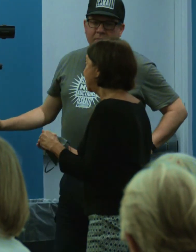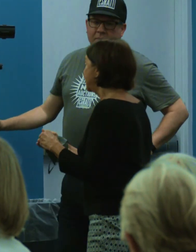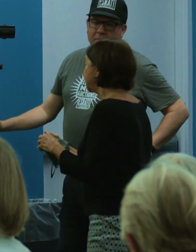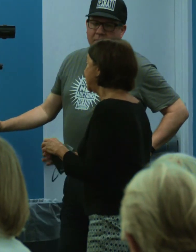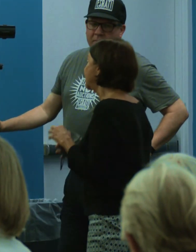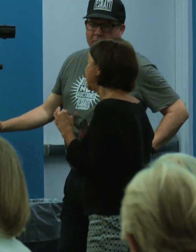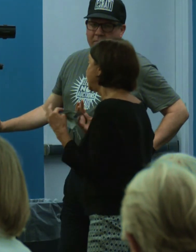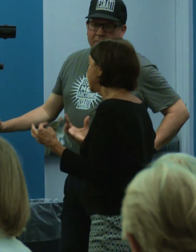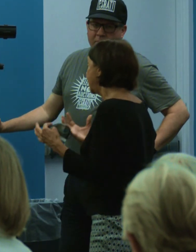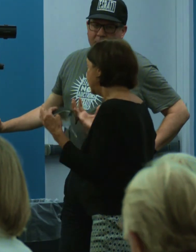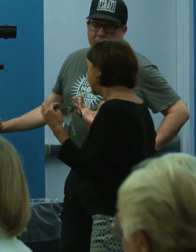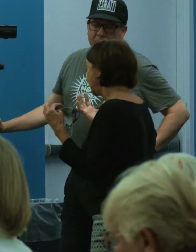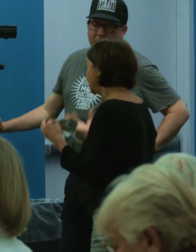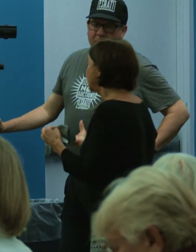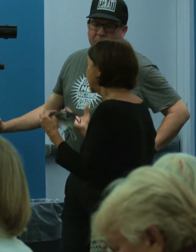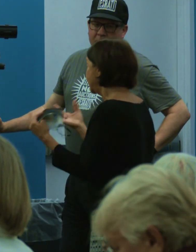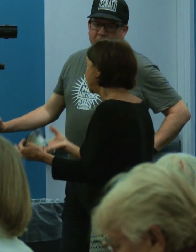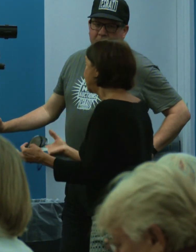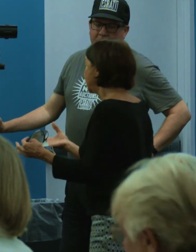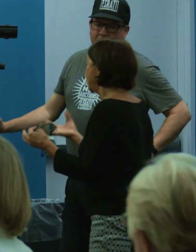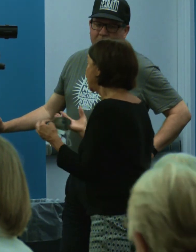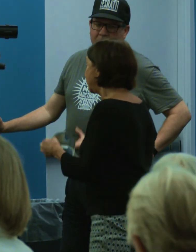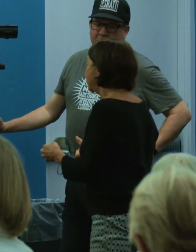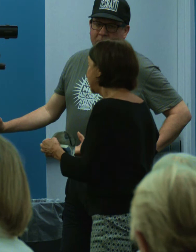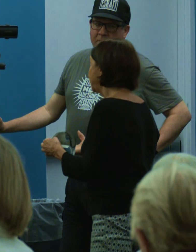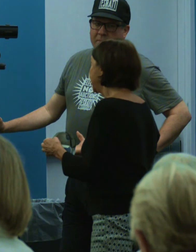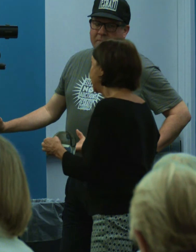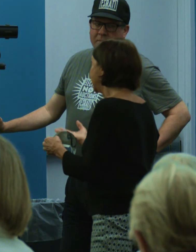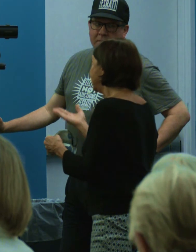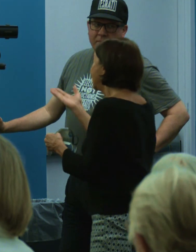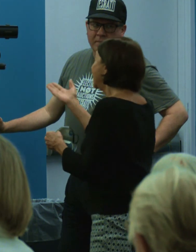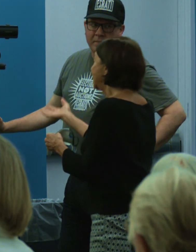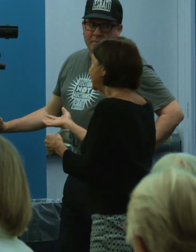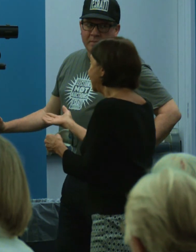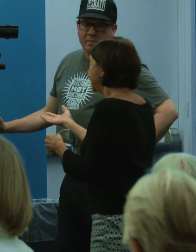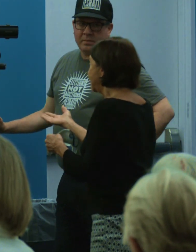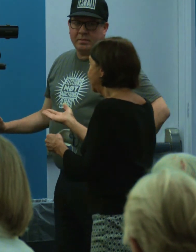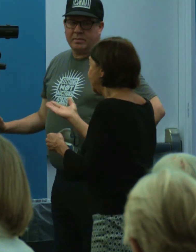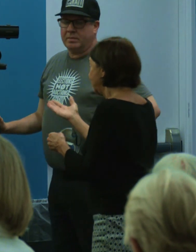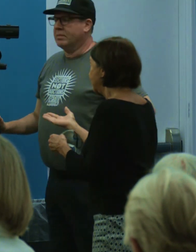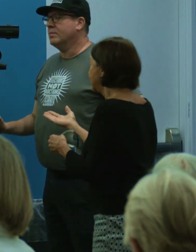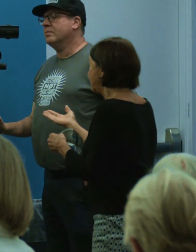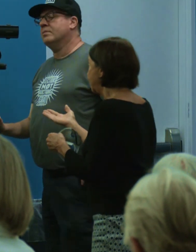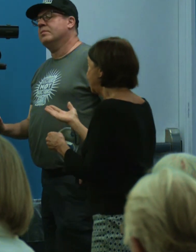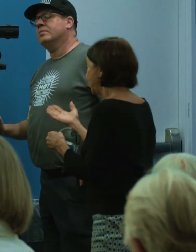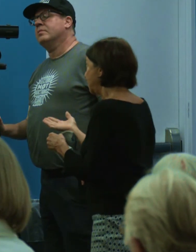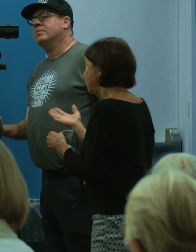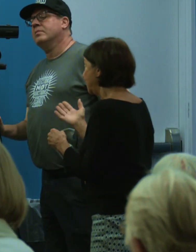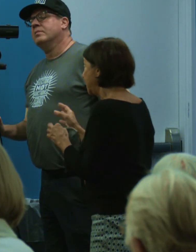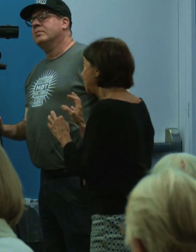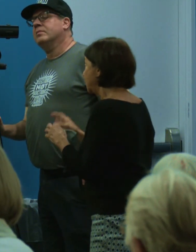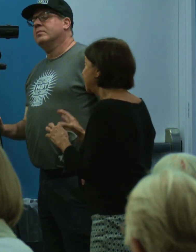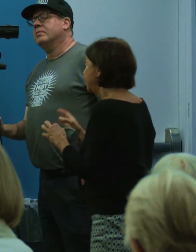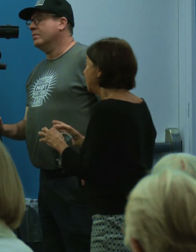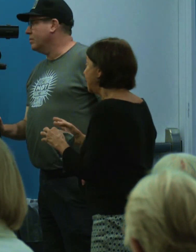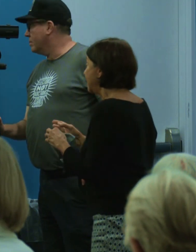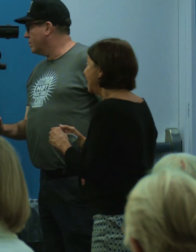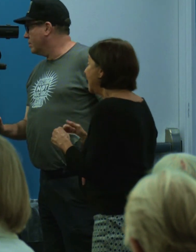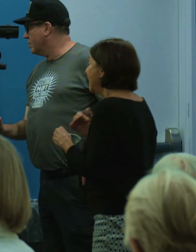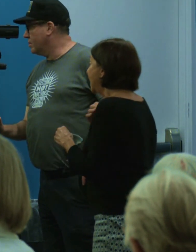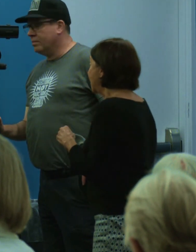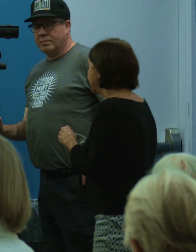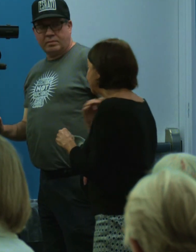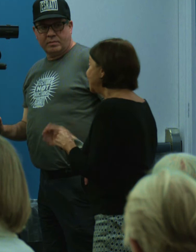next steps that you're going to do, that we can get behind? I'm glad to hear you're considering ranked choice